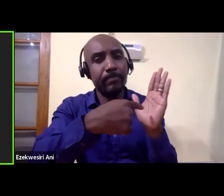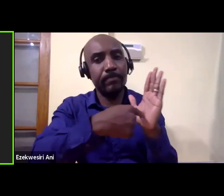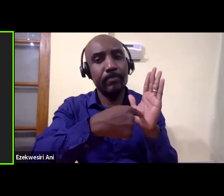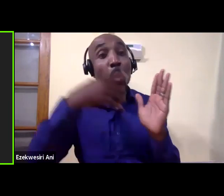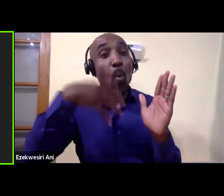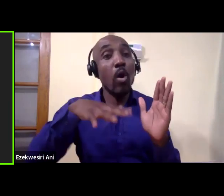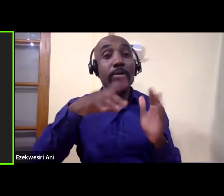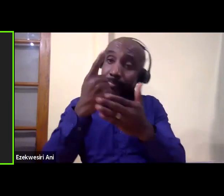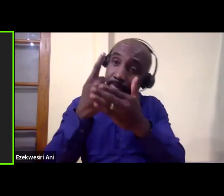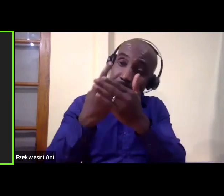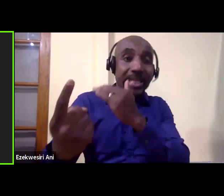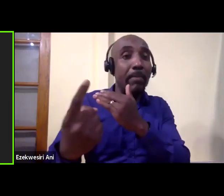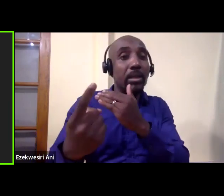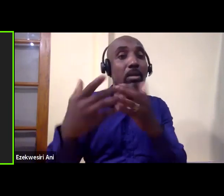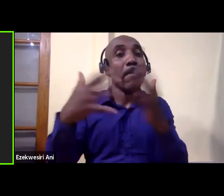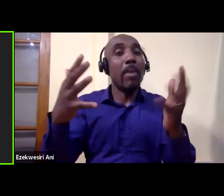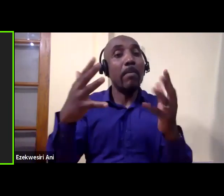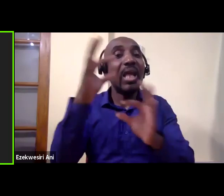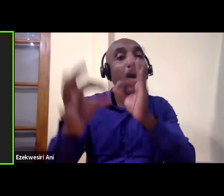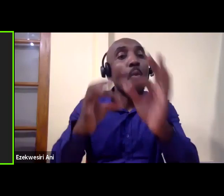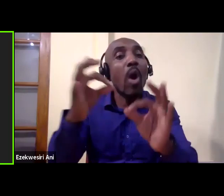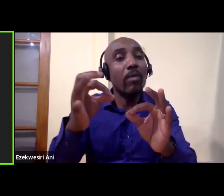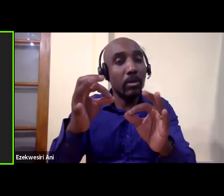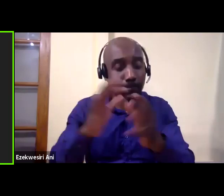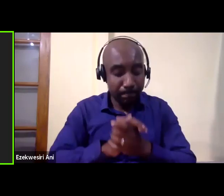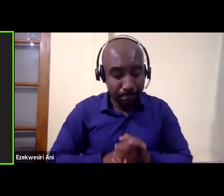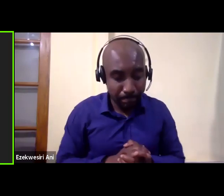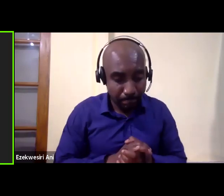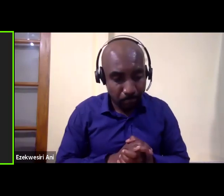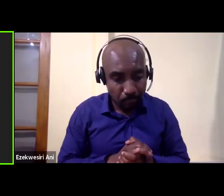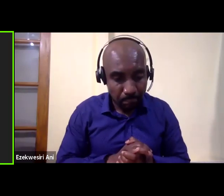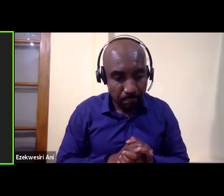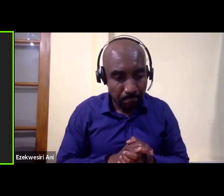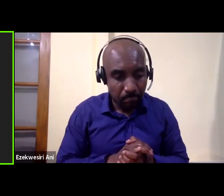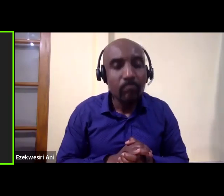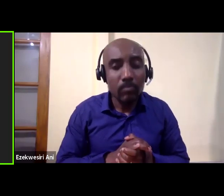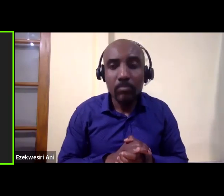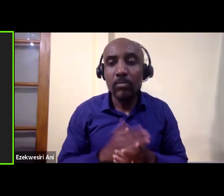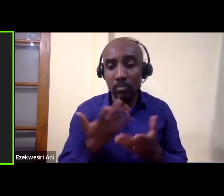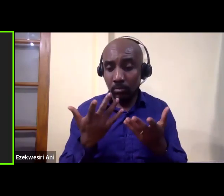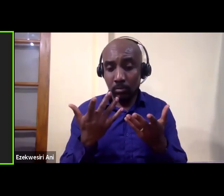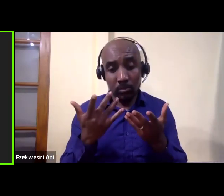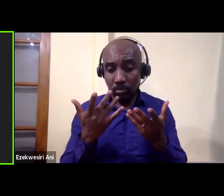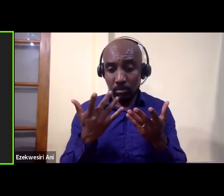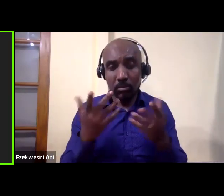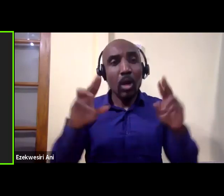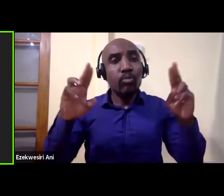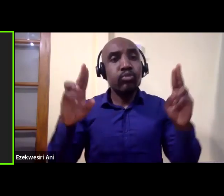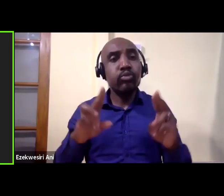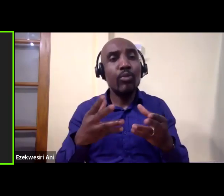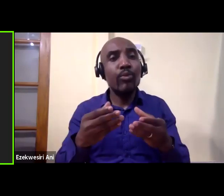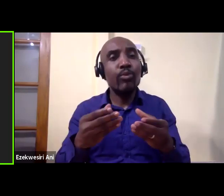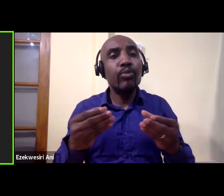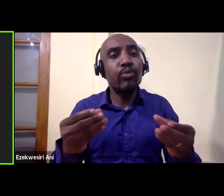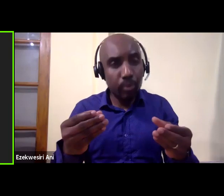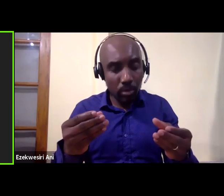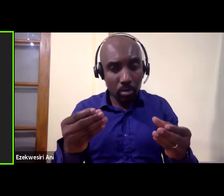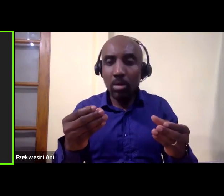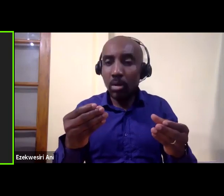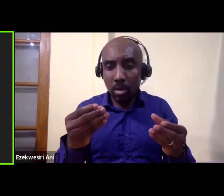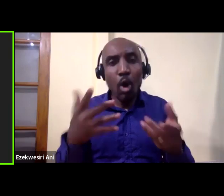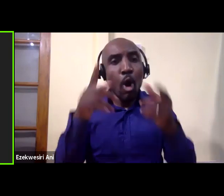public inquiry and that opposes any easing of the lockdown. So we issued this statement